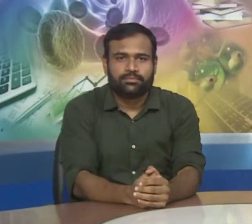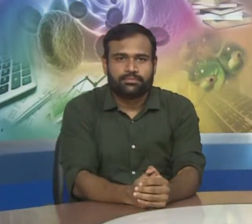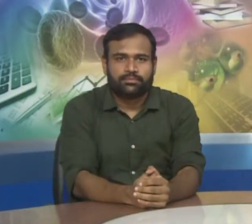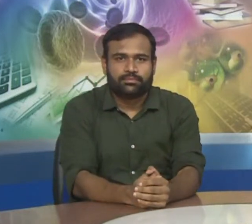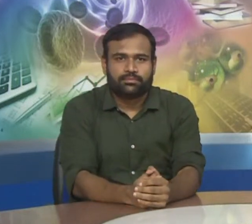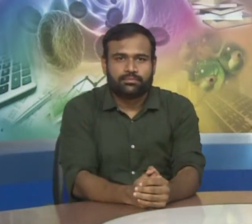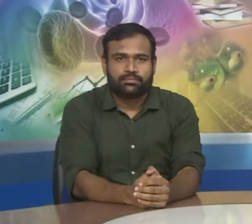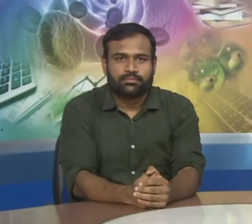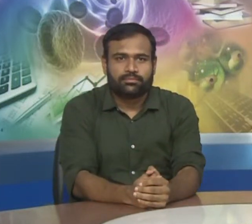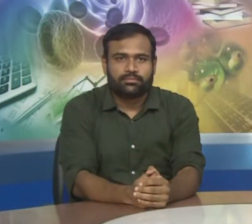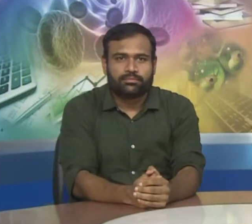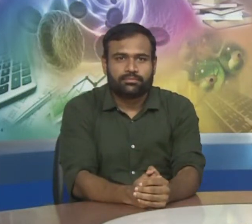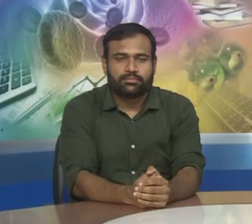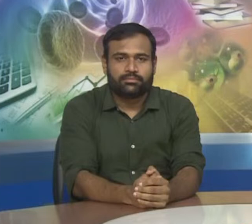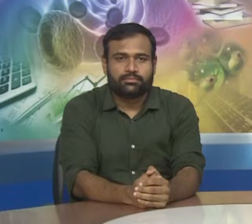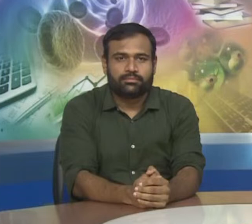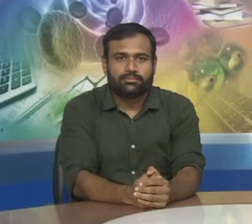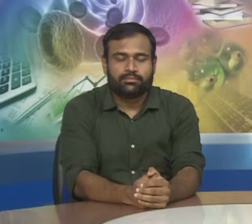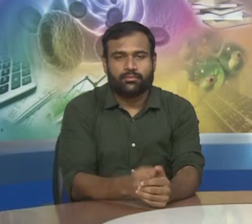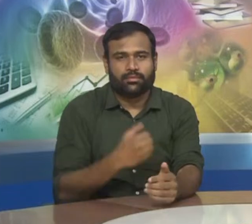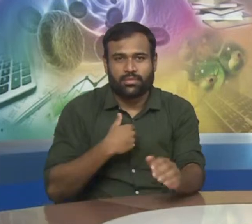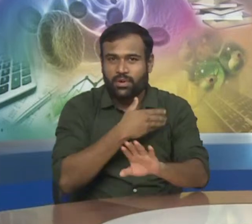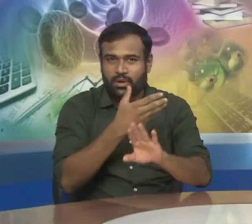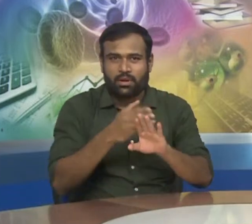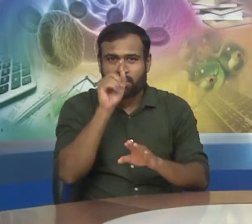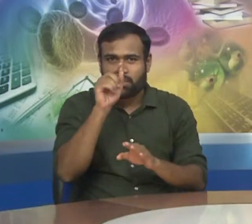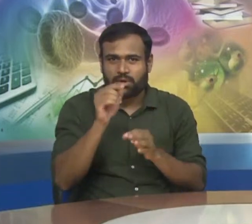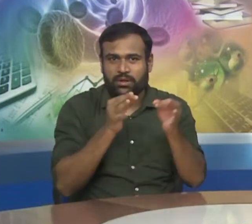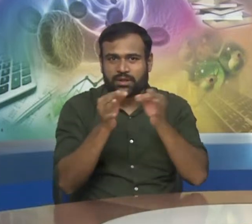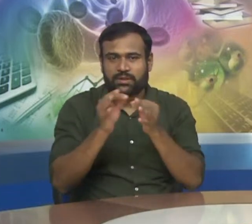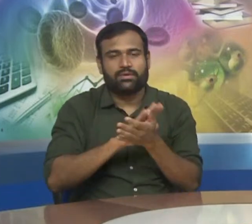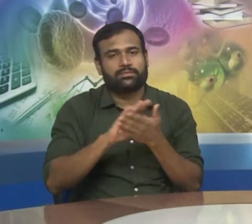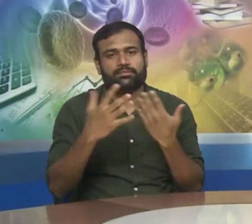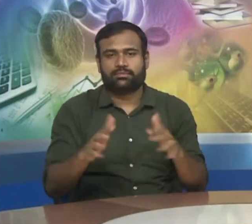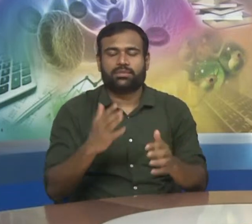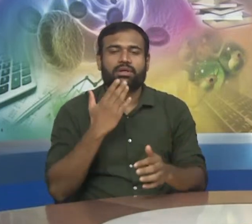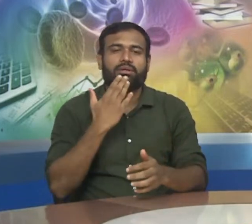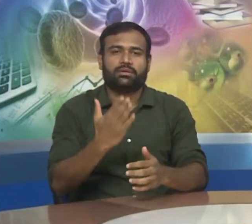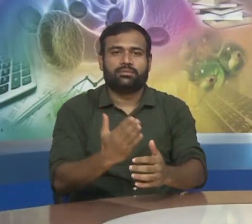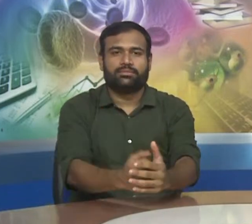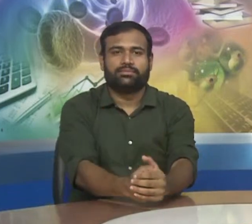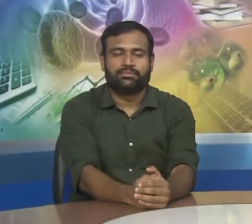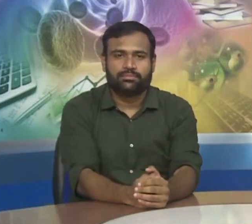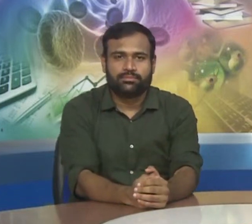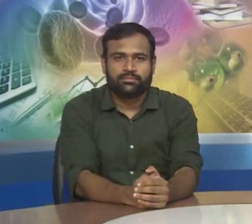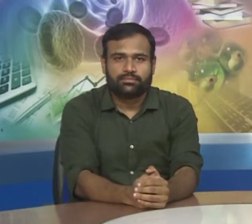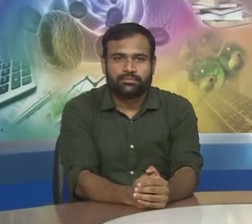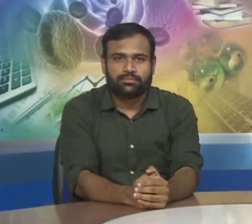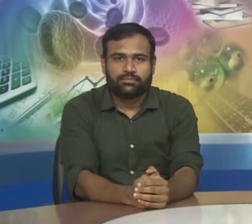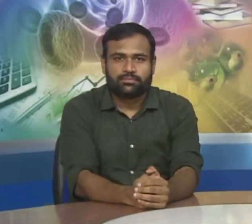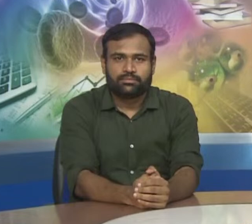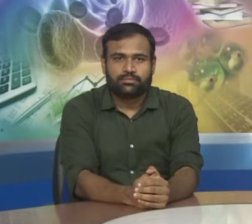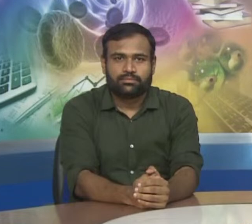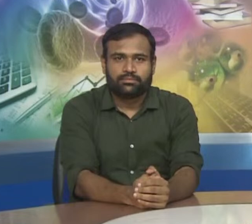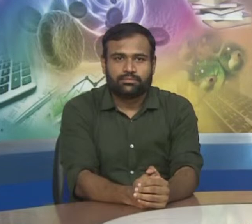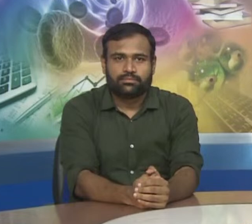your self-practice. So we have understood the lesson and discussed the answer. Thank you.